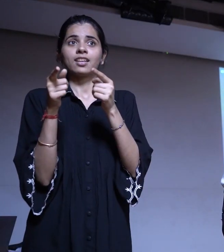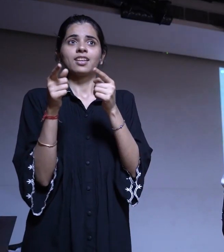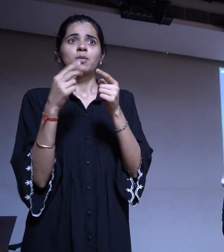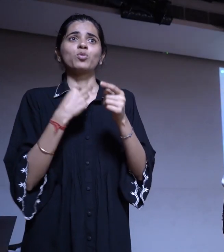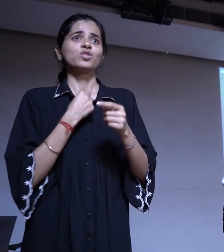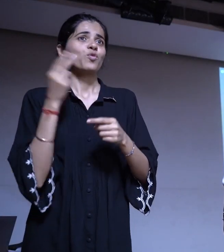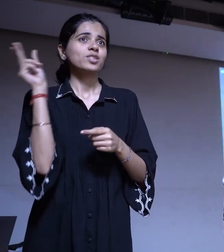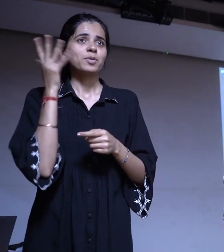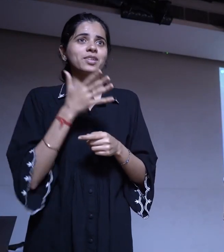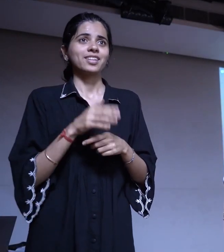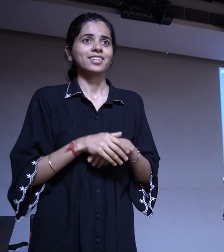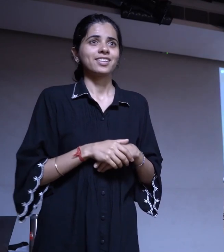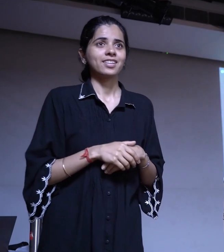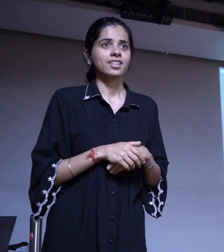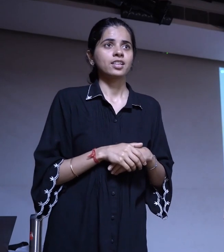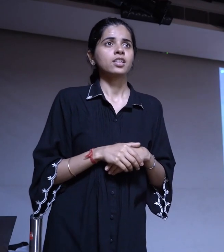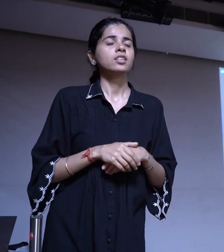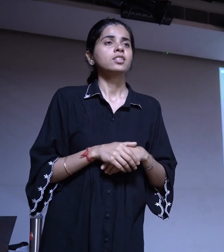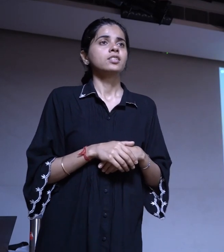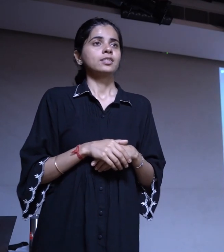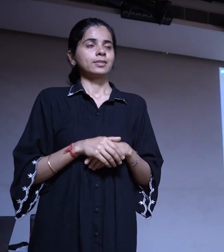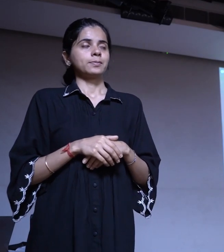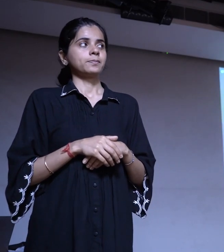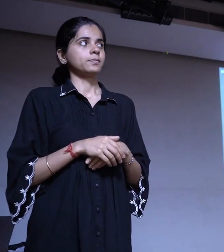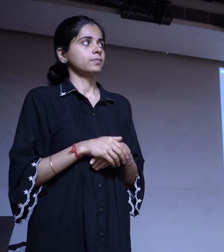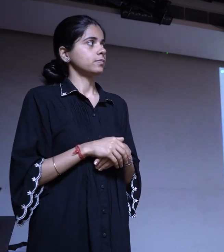uh good note and Sir if any